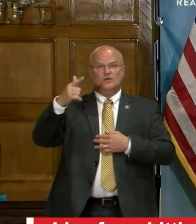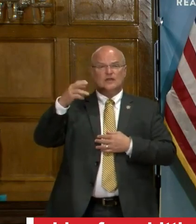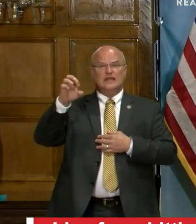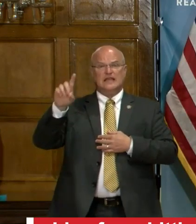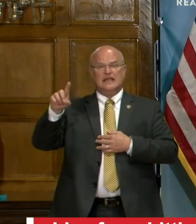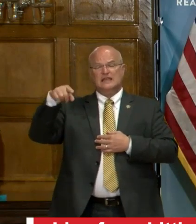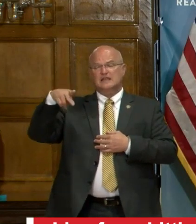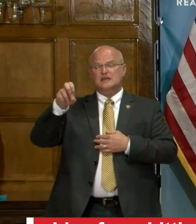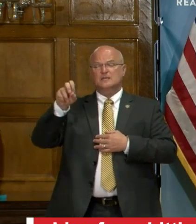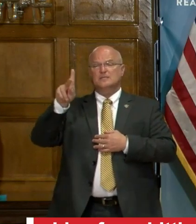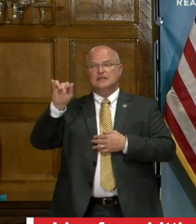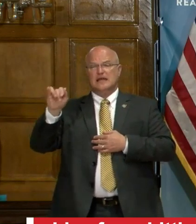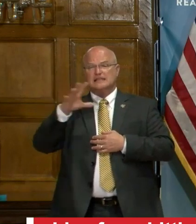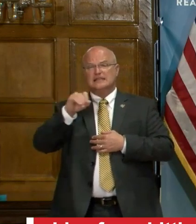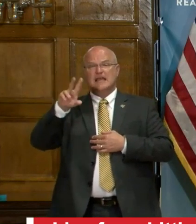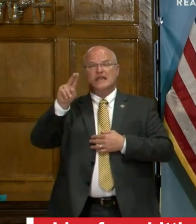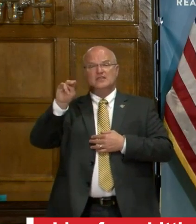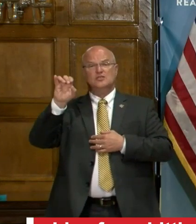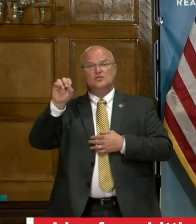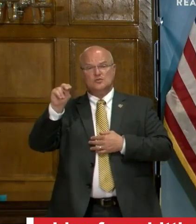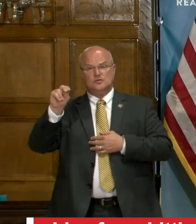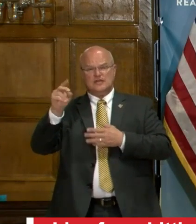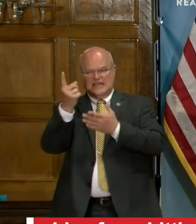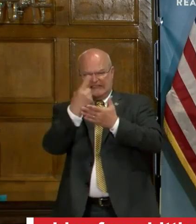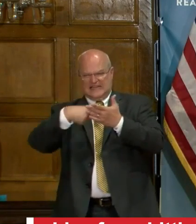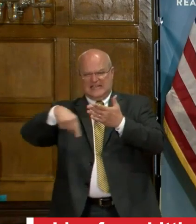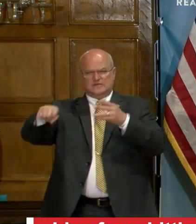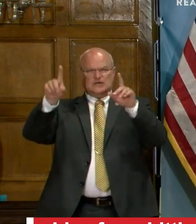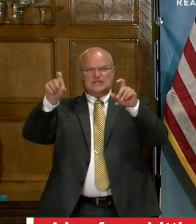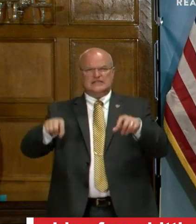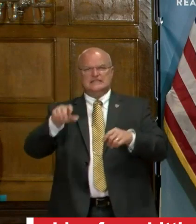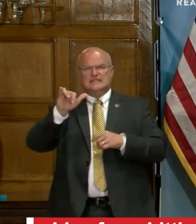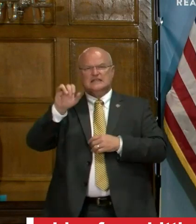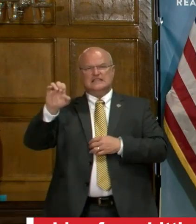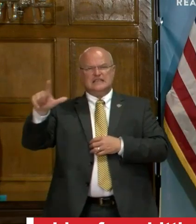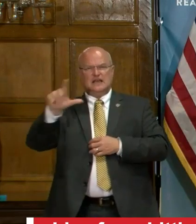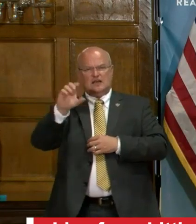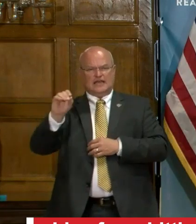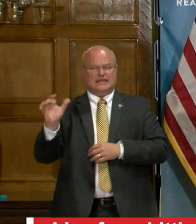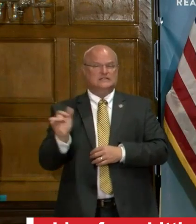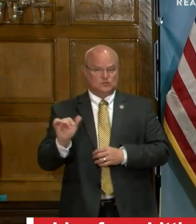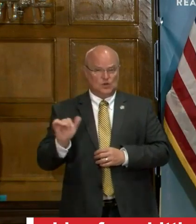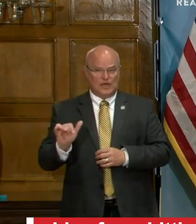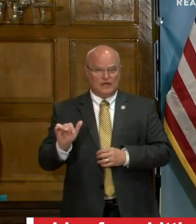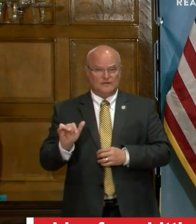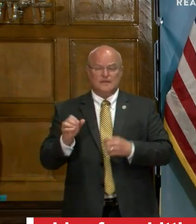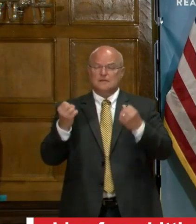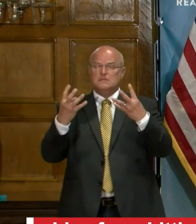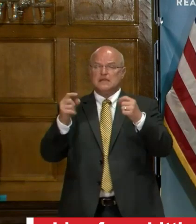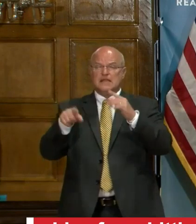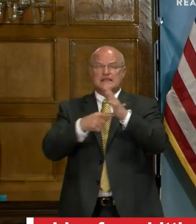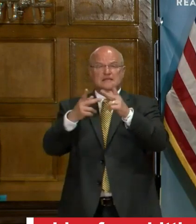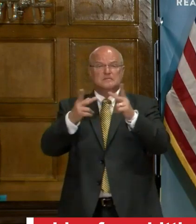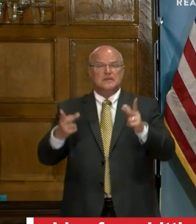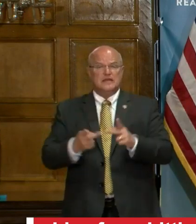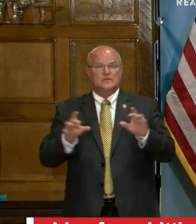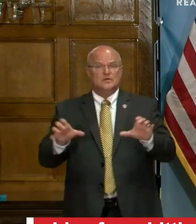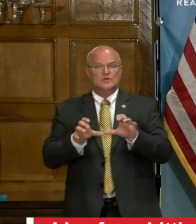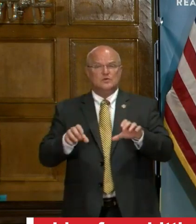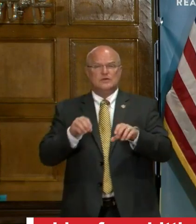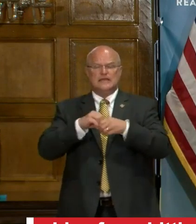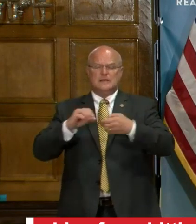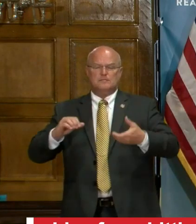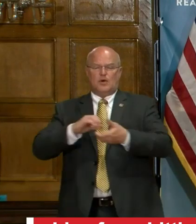Union counties. And then next week, we're going to be doing testing in Yell County as well. And in many of these cases, we're doing them